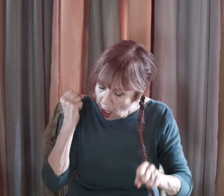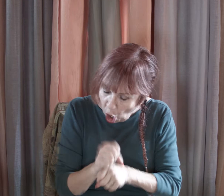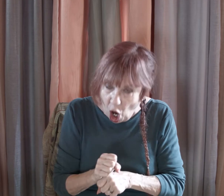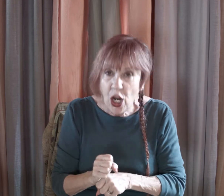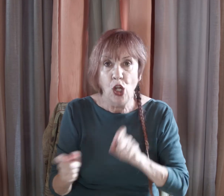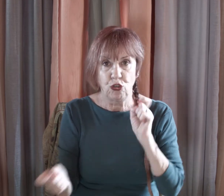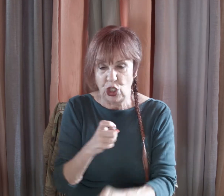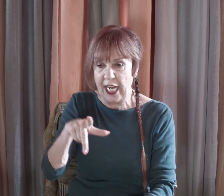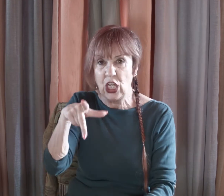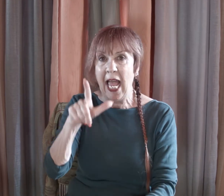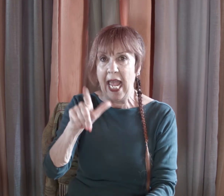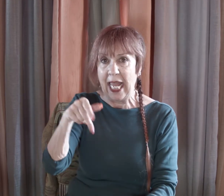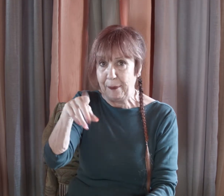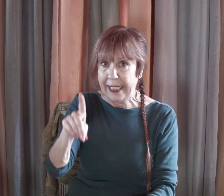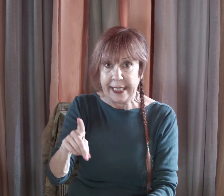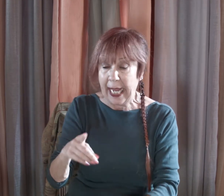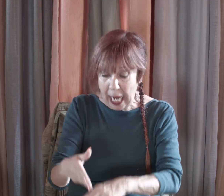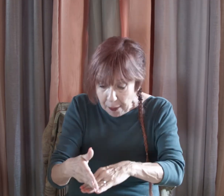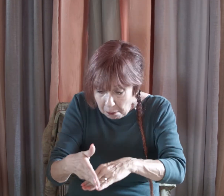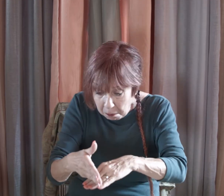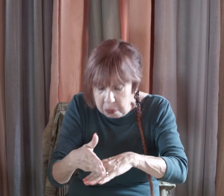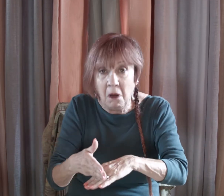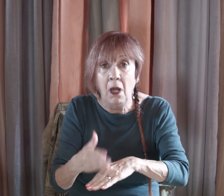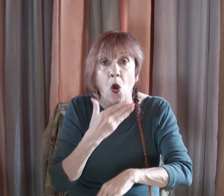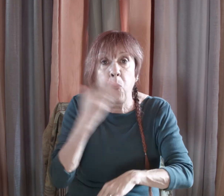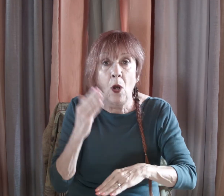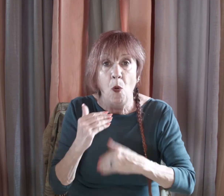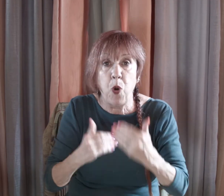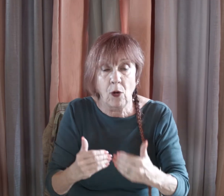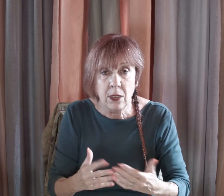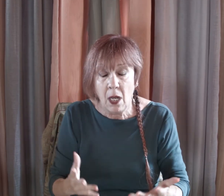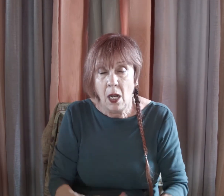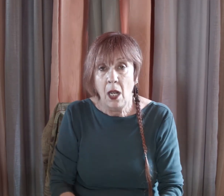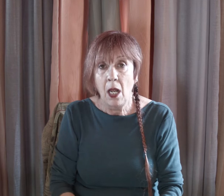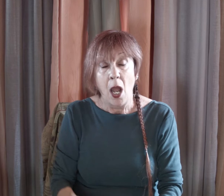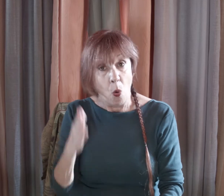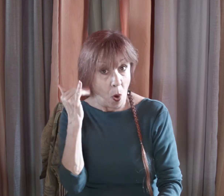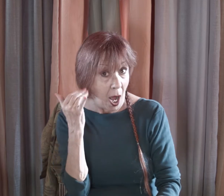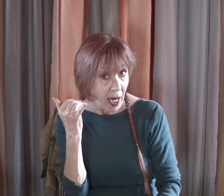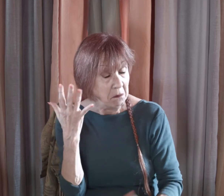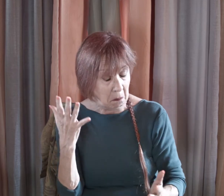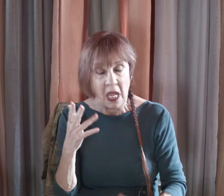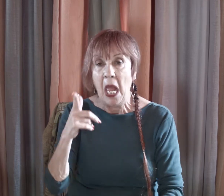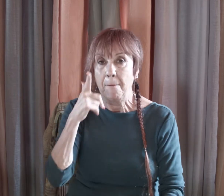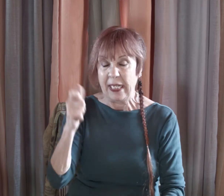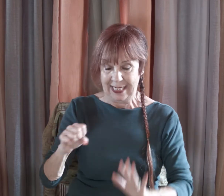the LAPD, and I made almost no progress. I have to say I made almost no progress. And why did I make no progress? Because